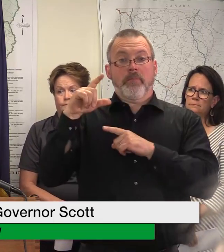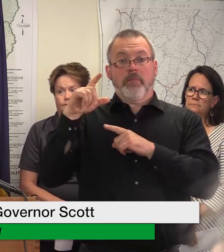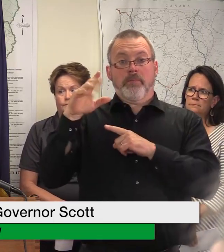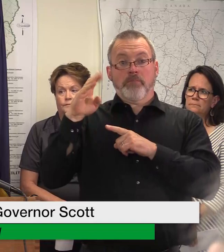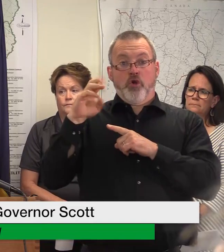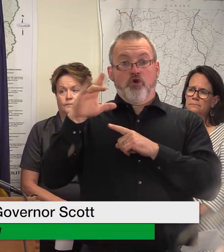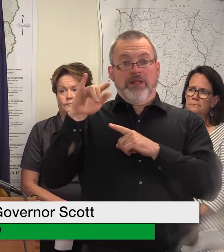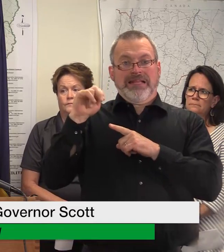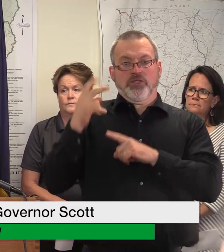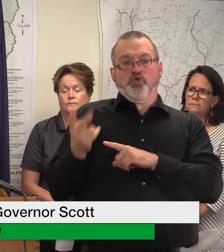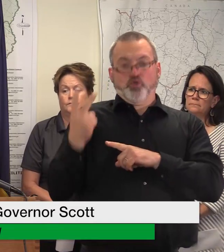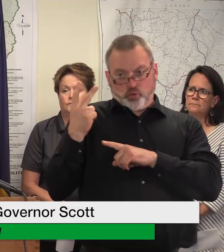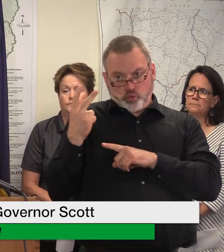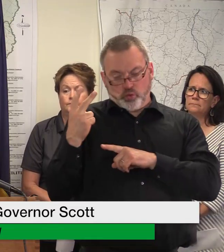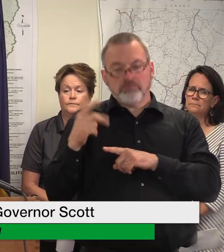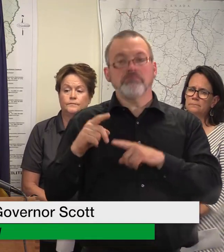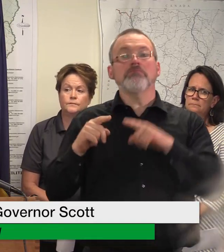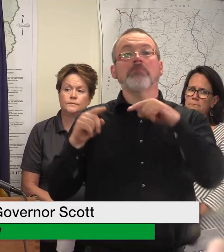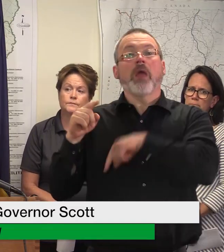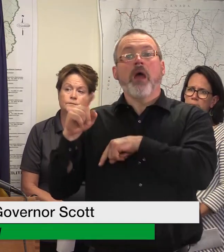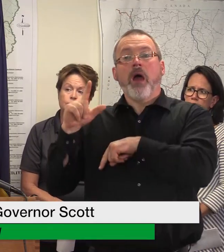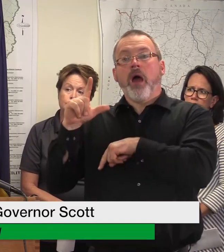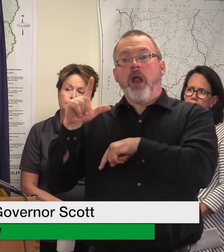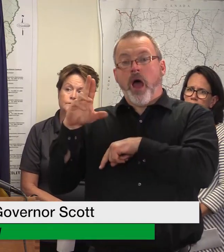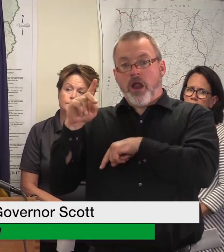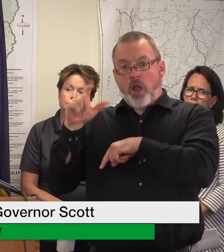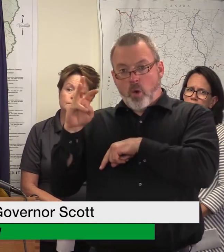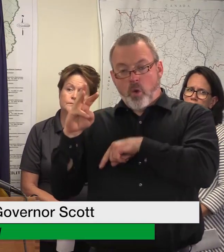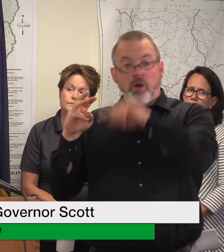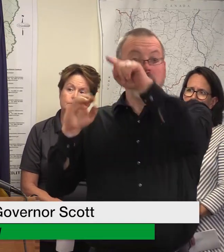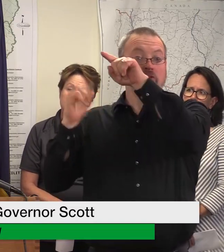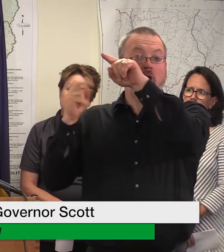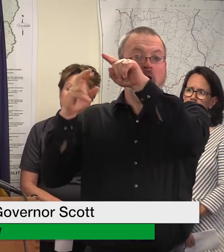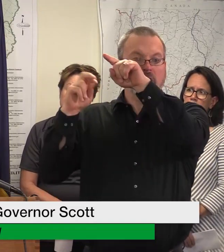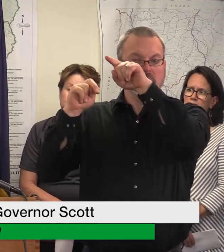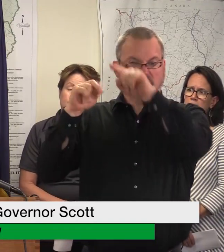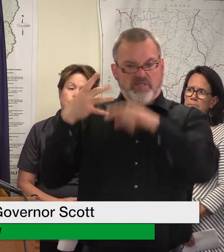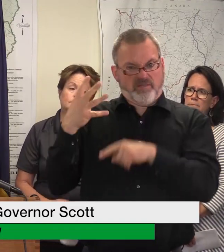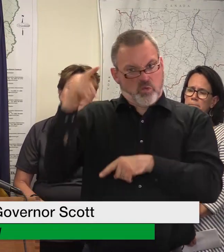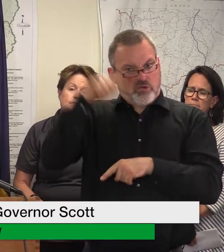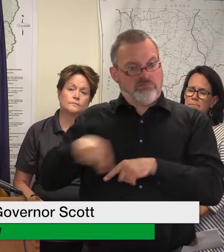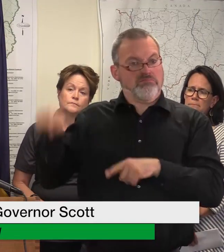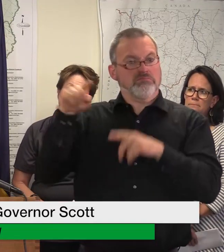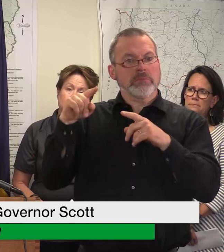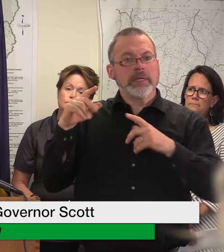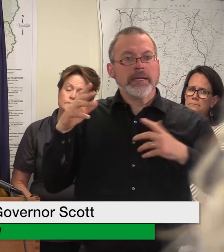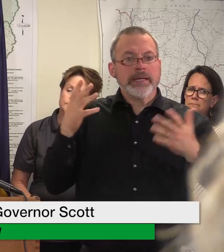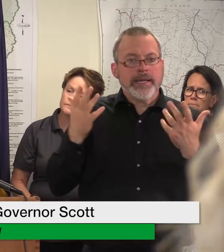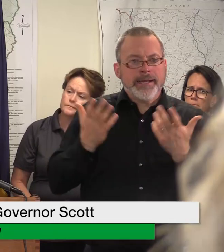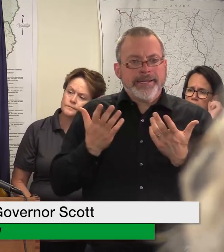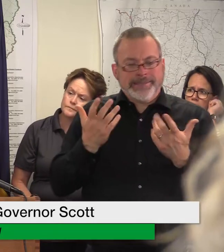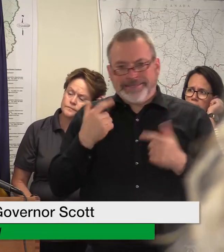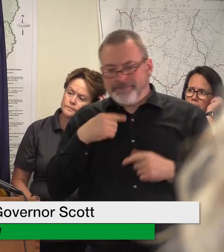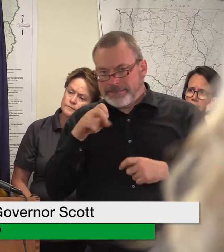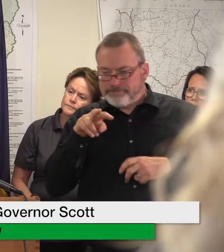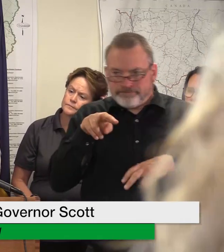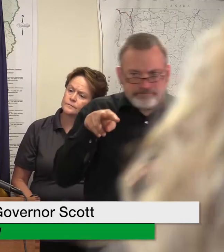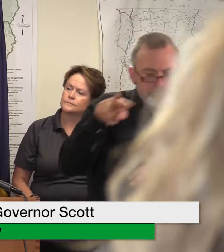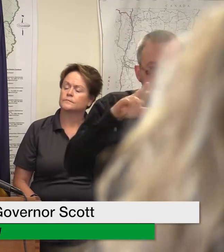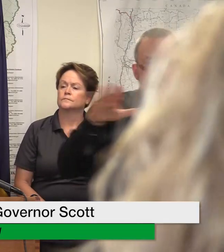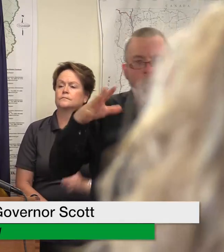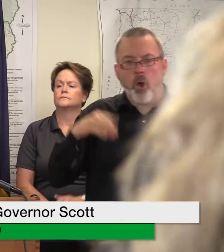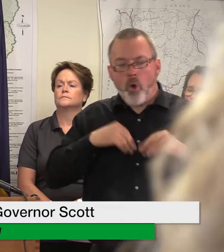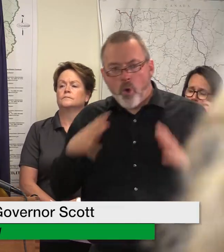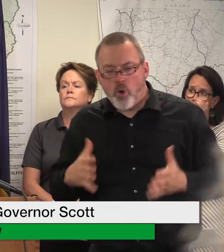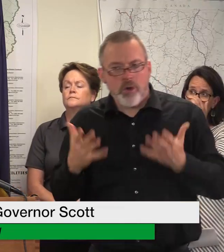damage. So it'll be a process for the owners to determine what they would like to do, how they'd like to proceed.